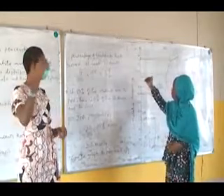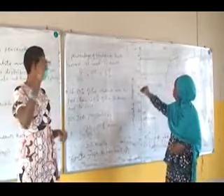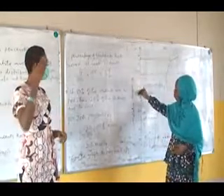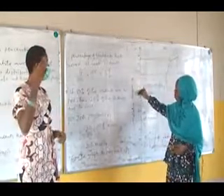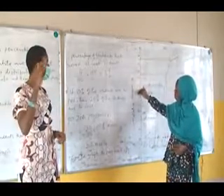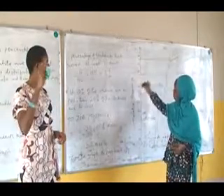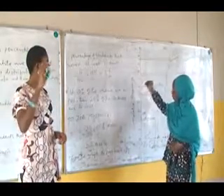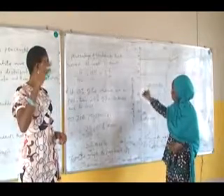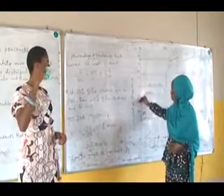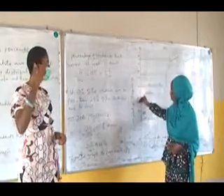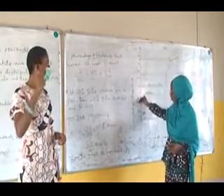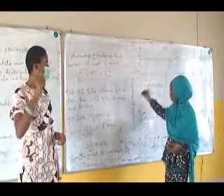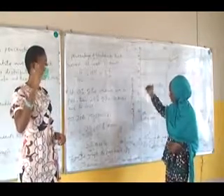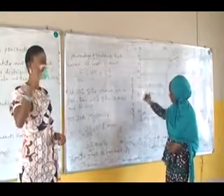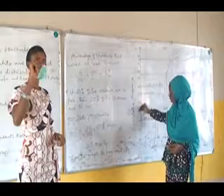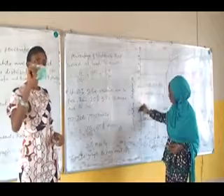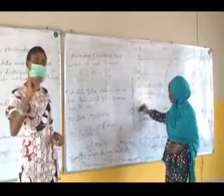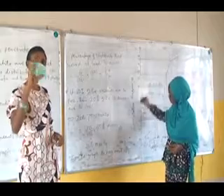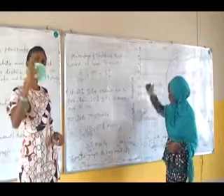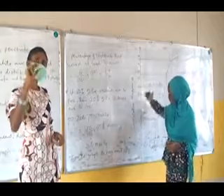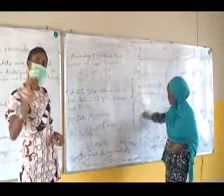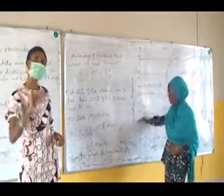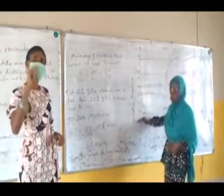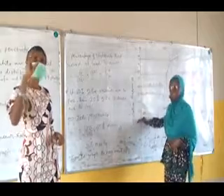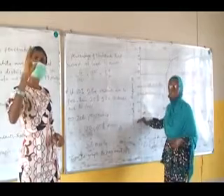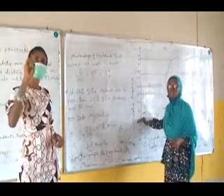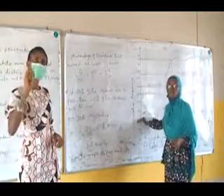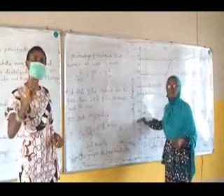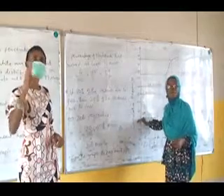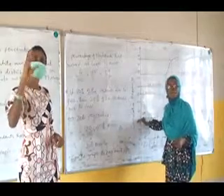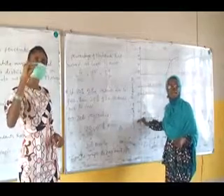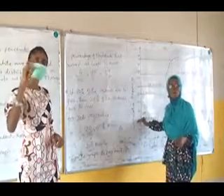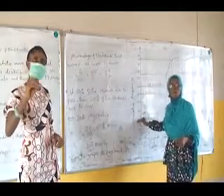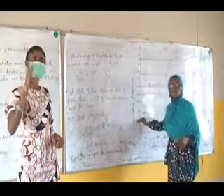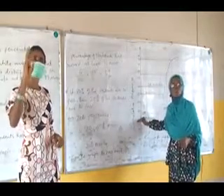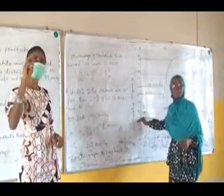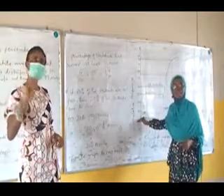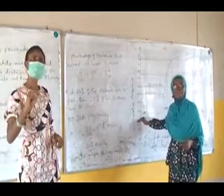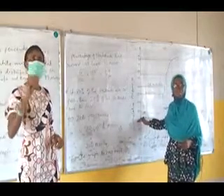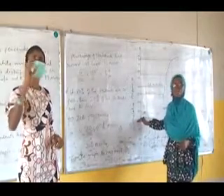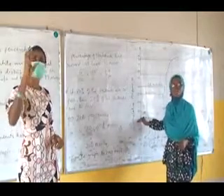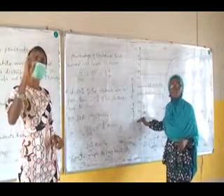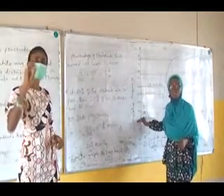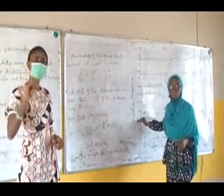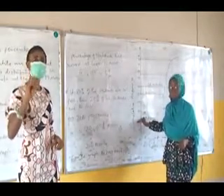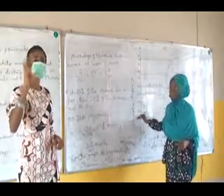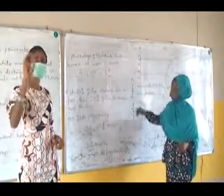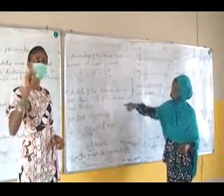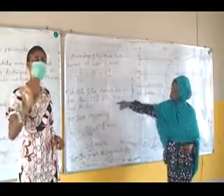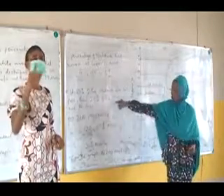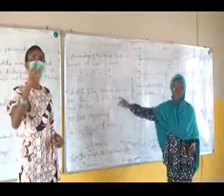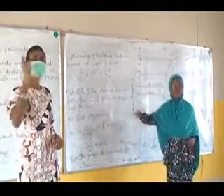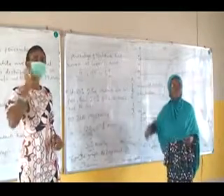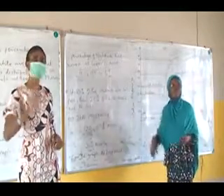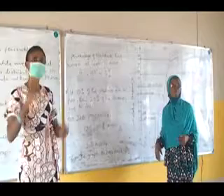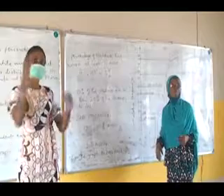40, 50, 60, 70, 80. You can see that you are going to land at the same point if you